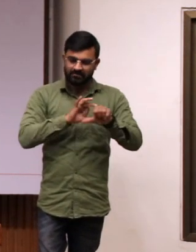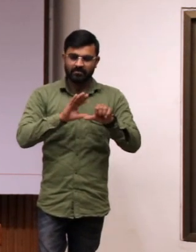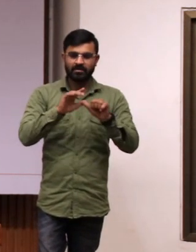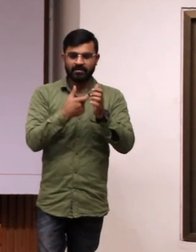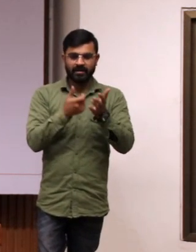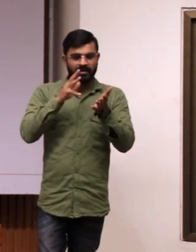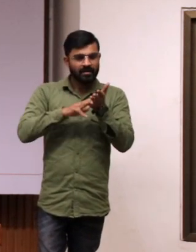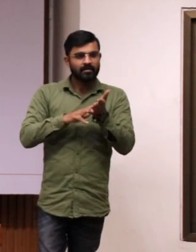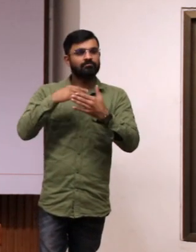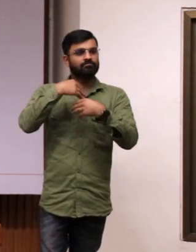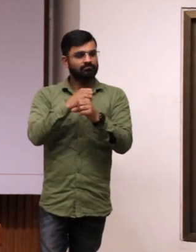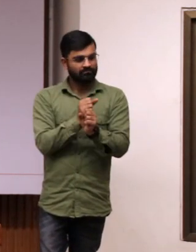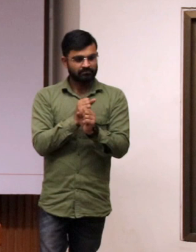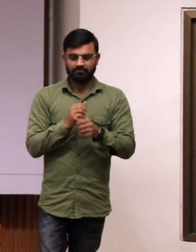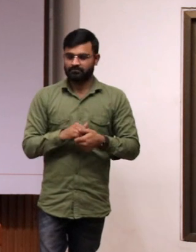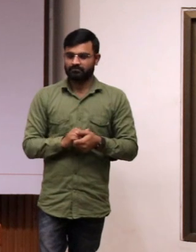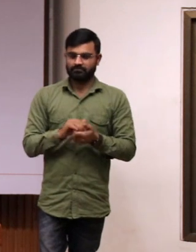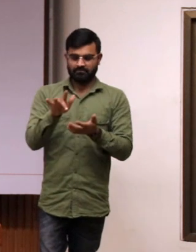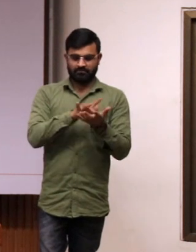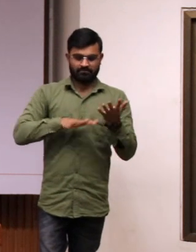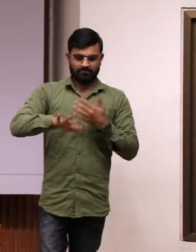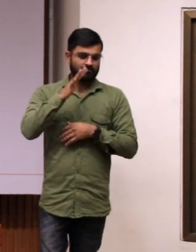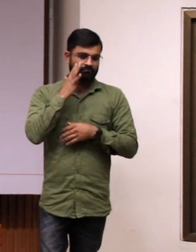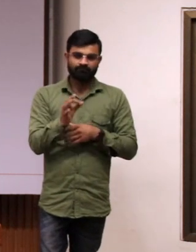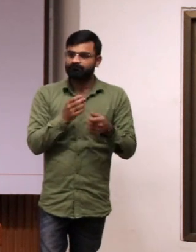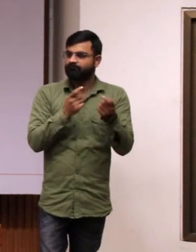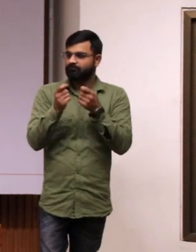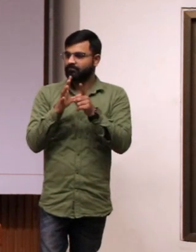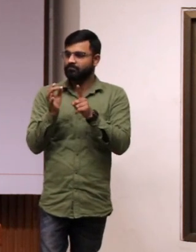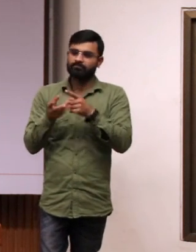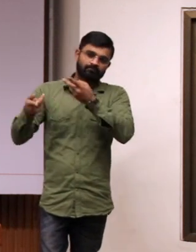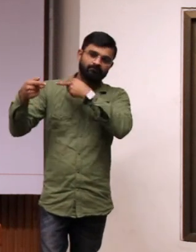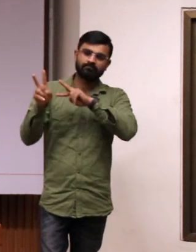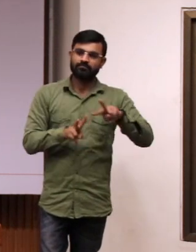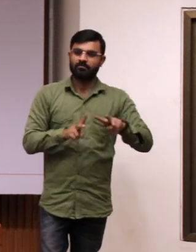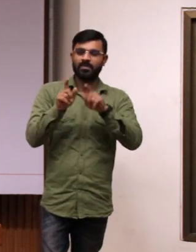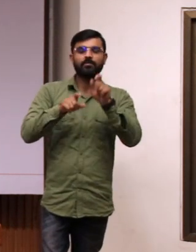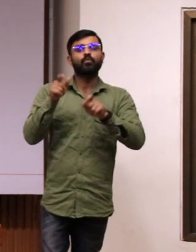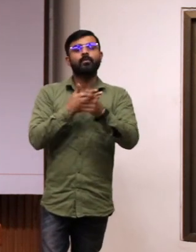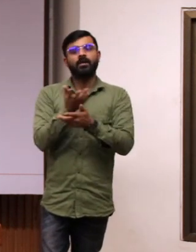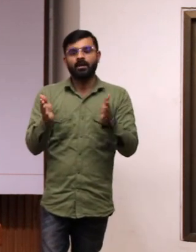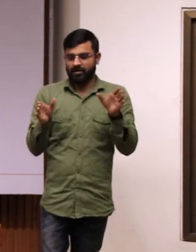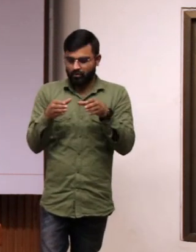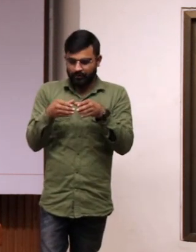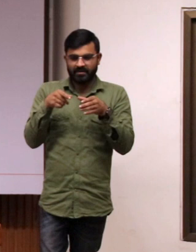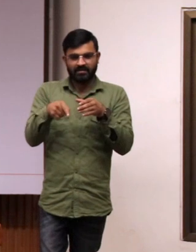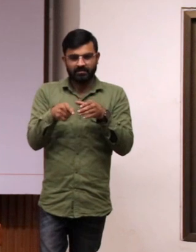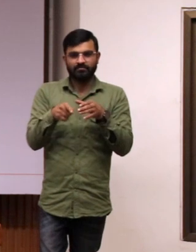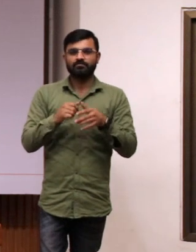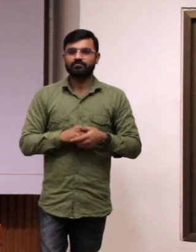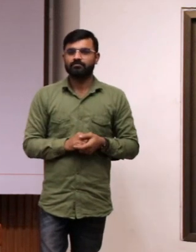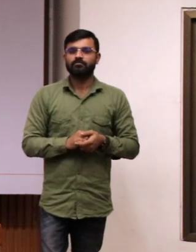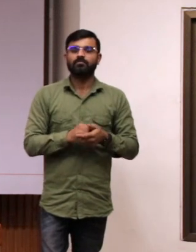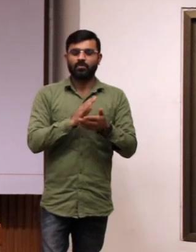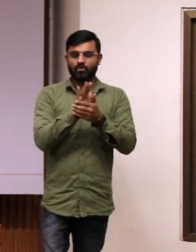sacrum and then impreta, vitivaria, plays very important role, and how we recovered population, a small population of what